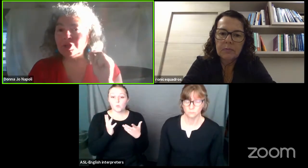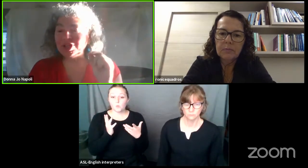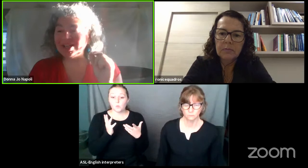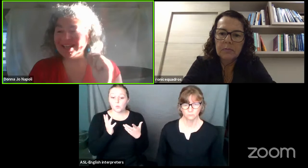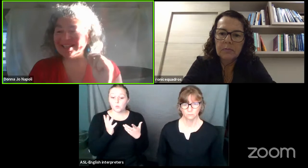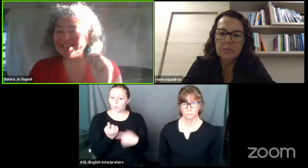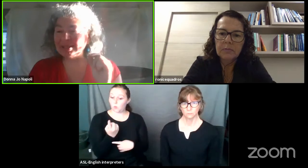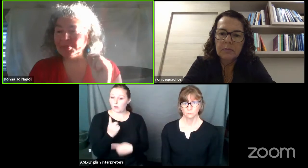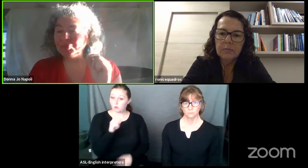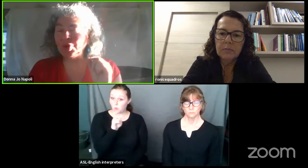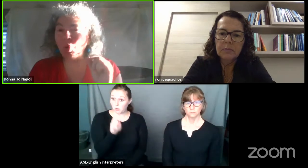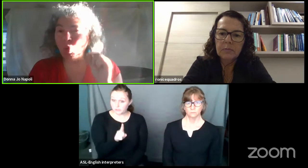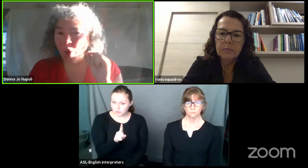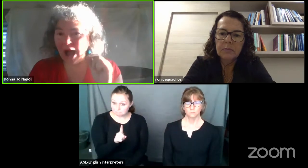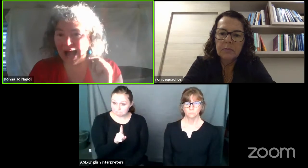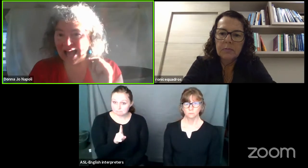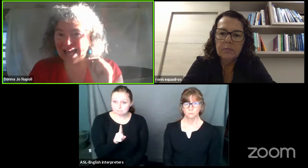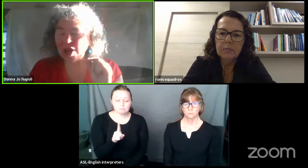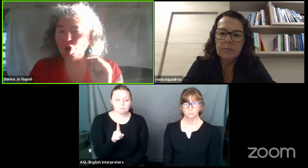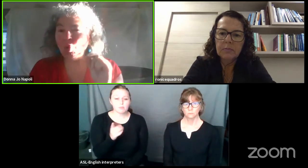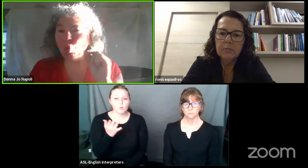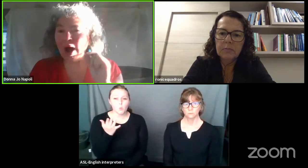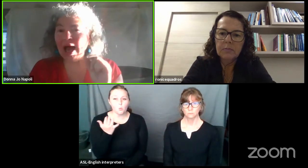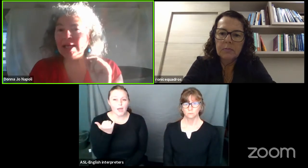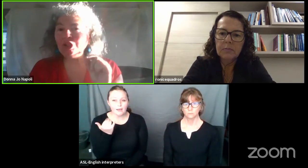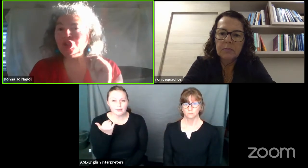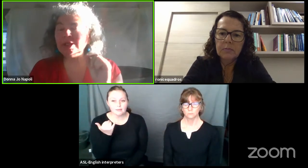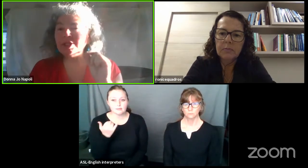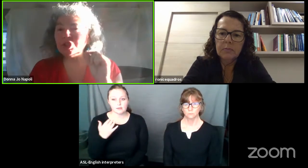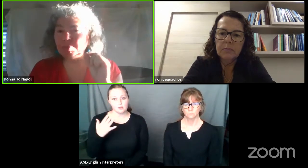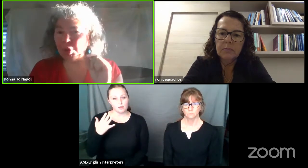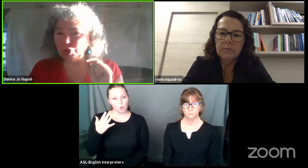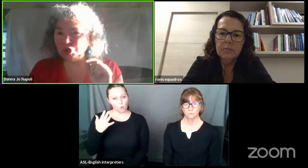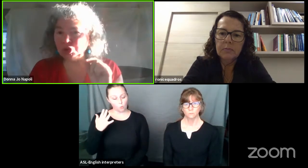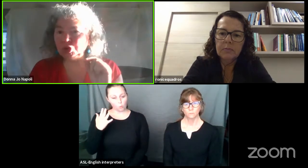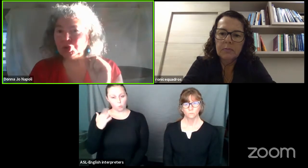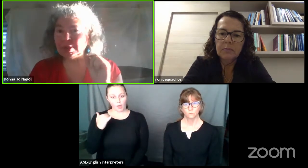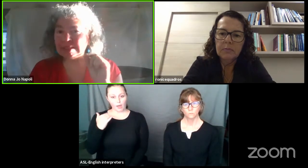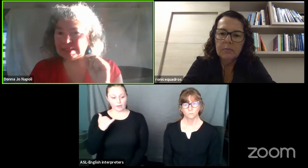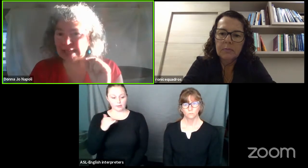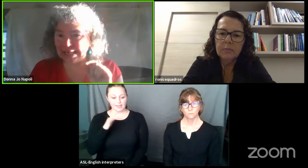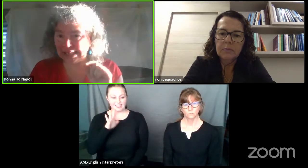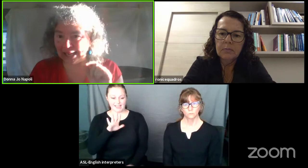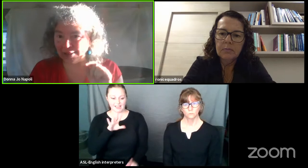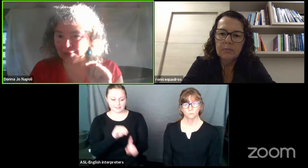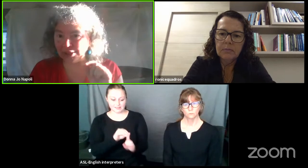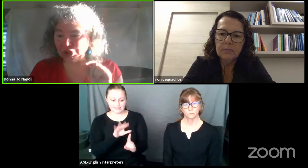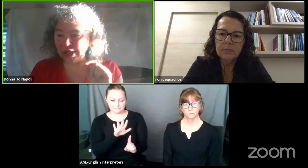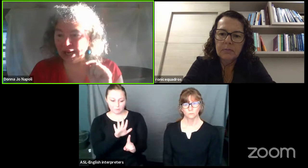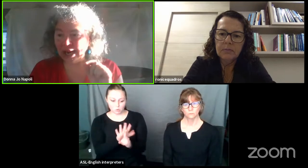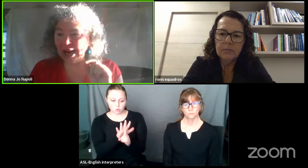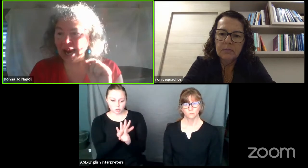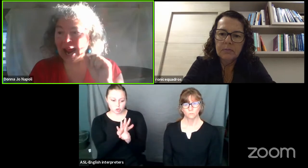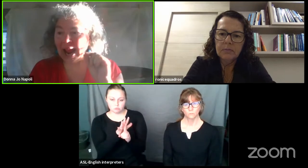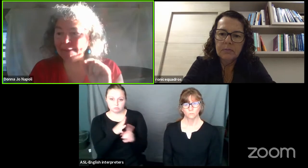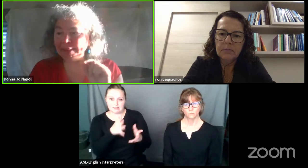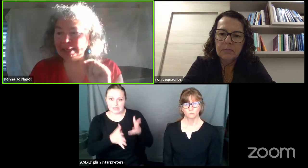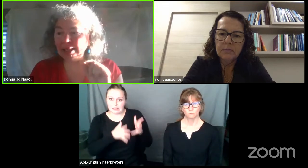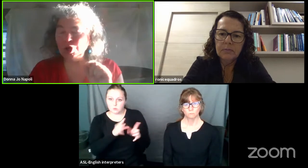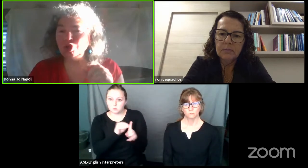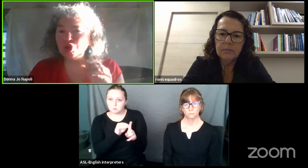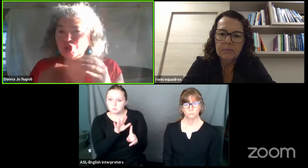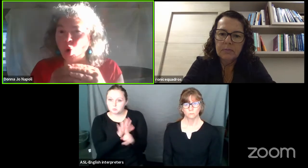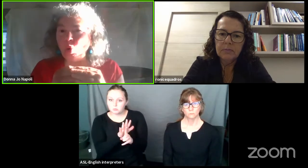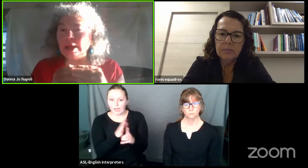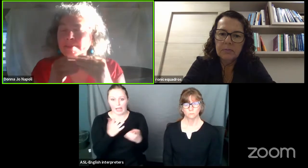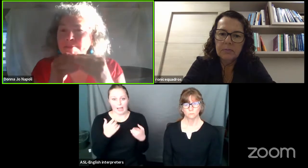one question is, why? Why should exposure to a sign language